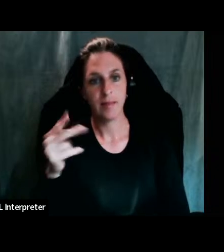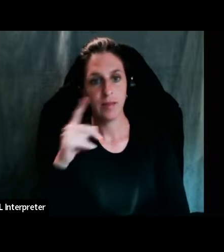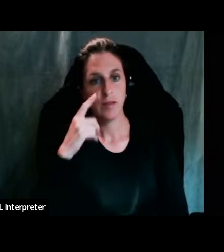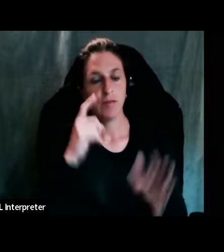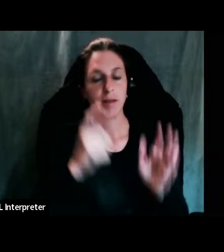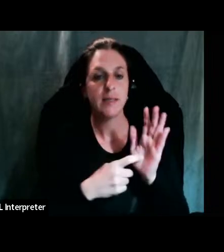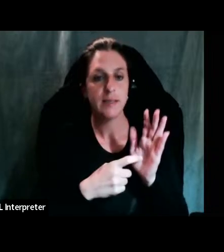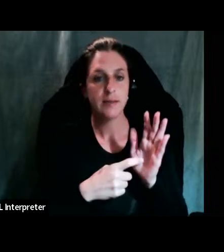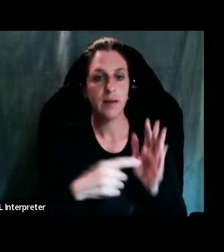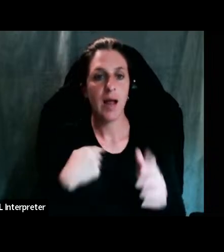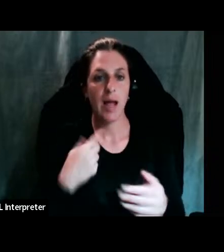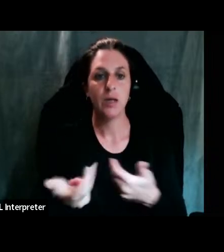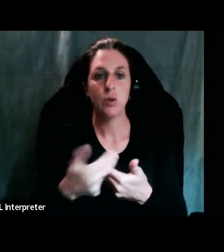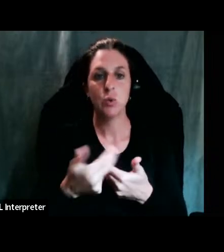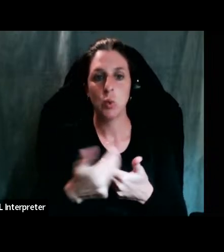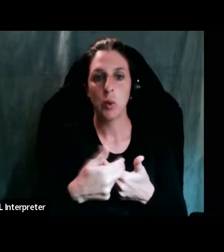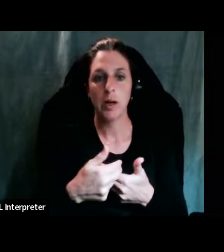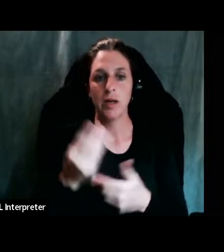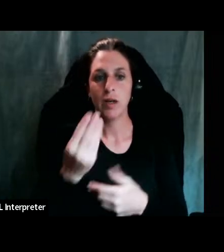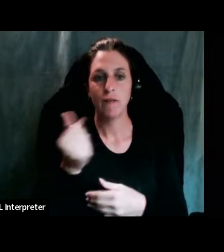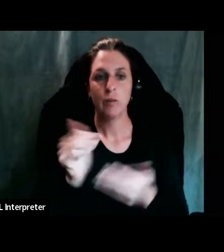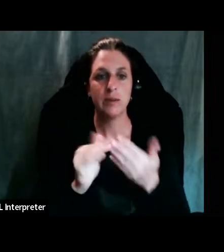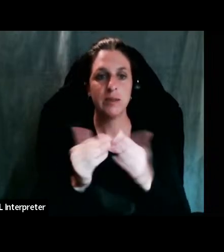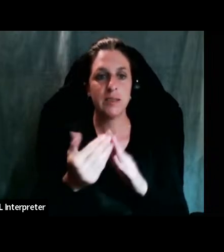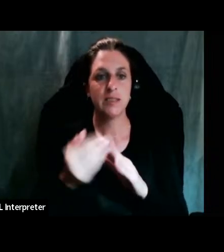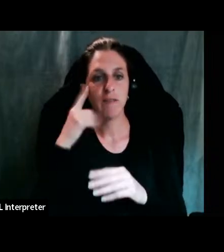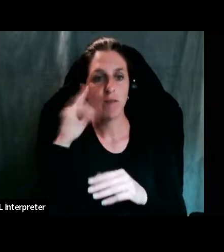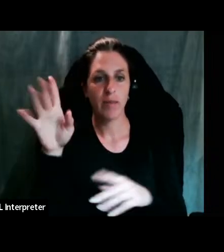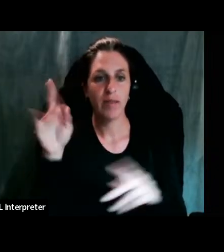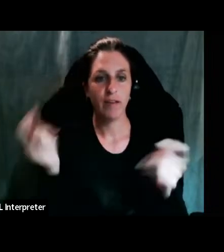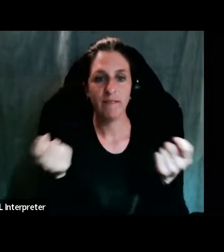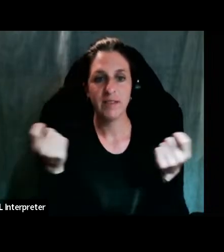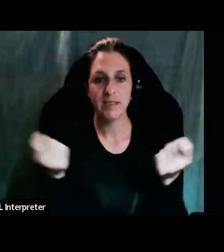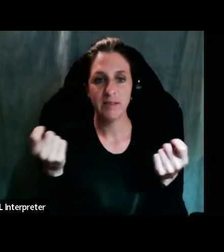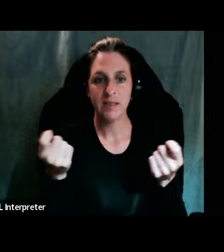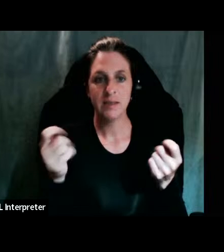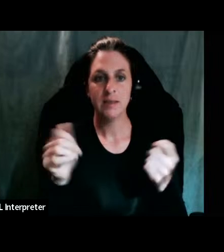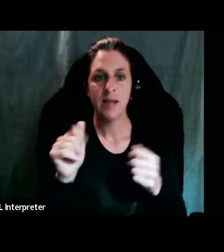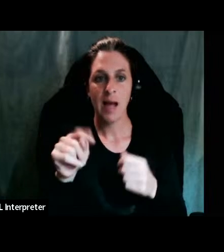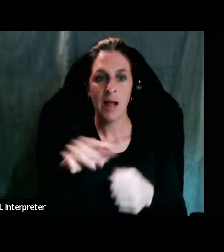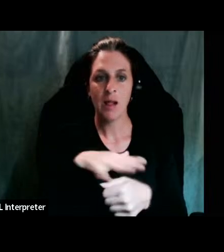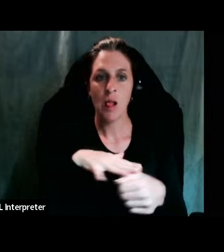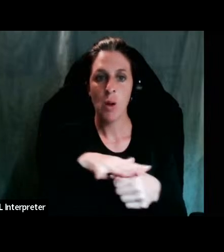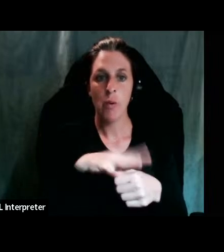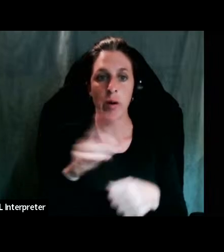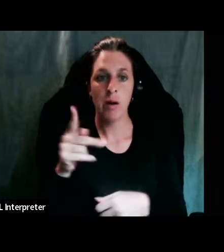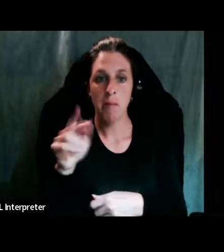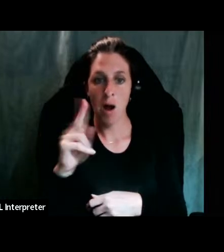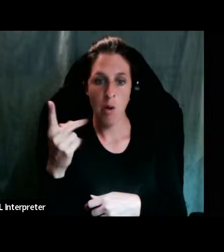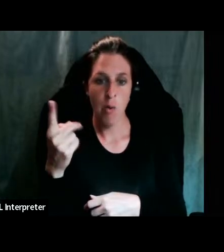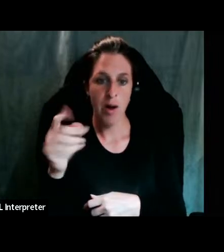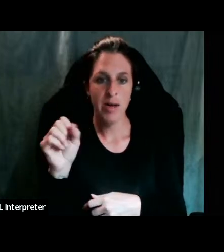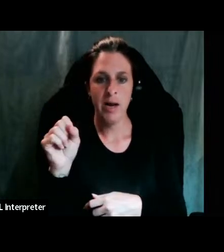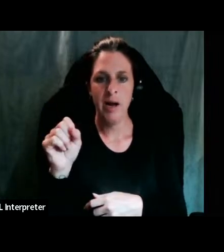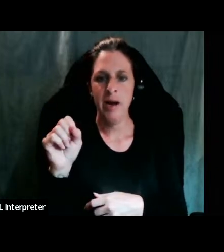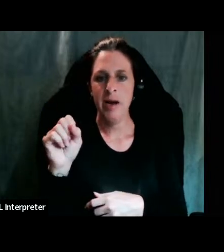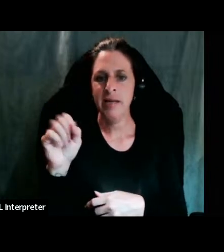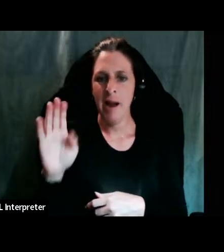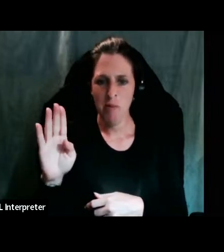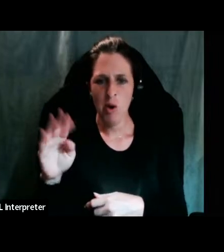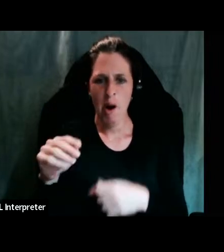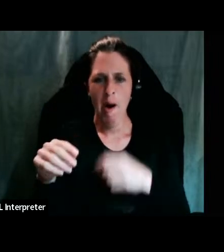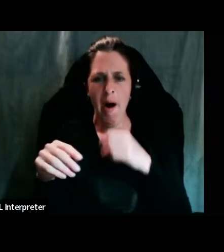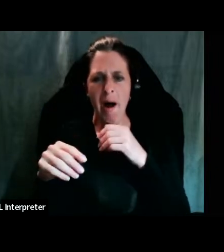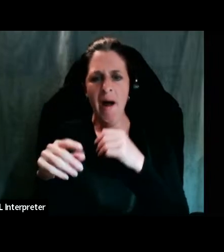joined a couple of cities for their festivities at the local parks. One was San Bruno, the city of San Bruno. One was the city of